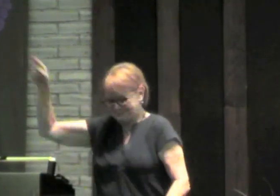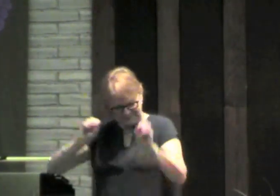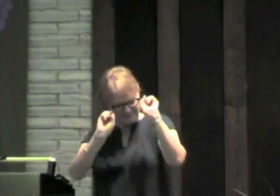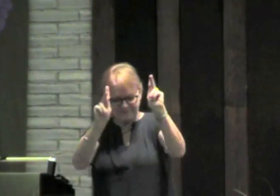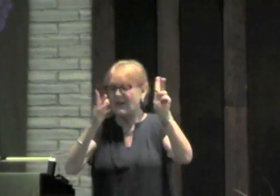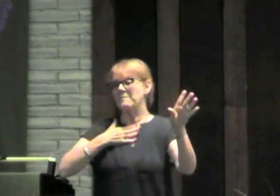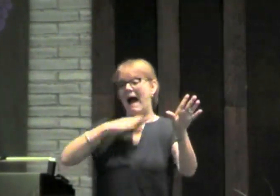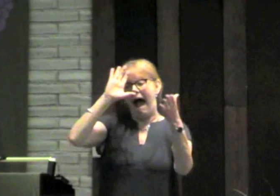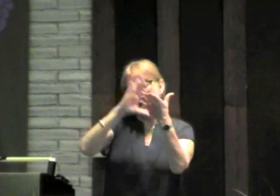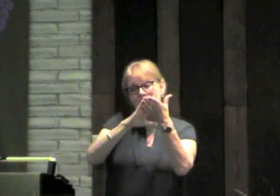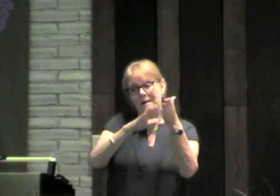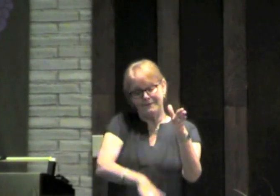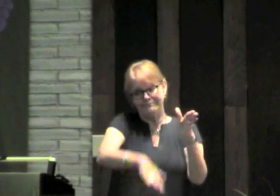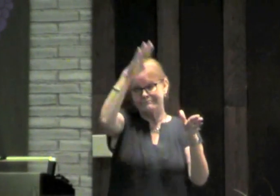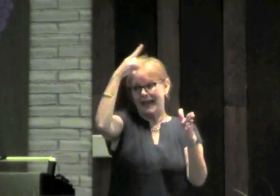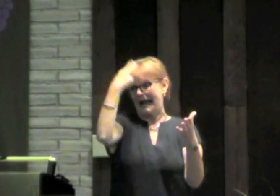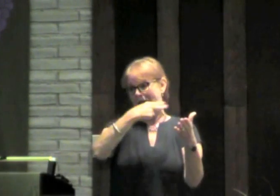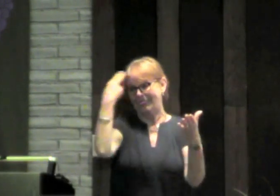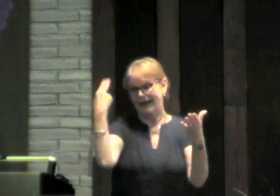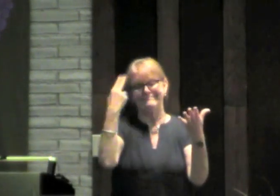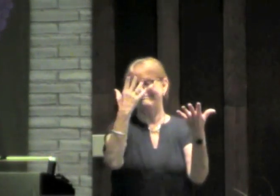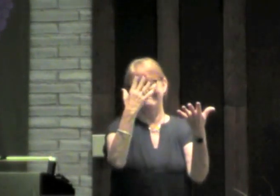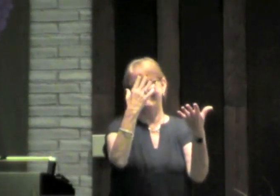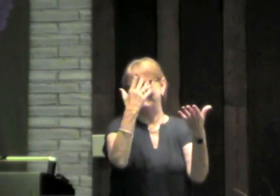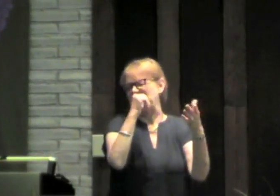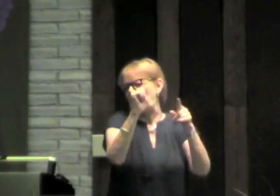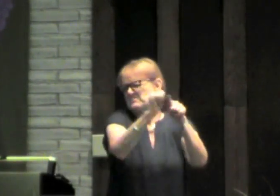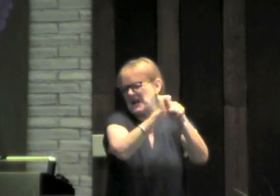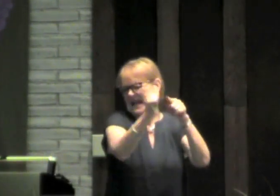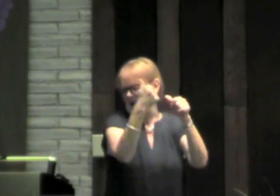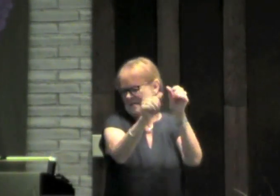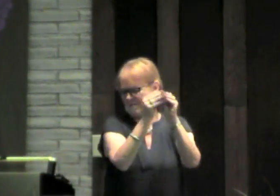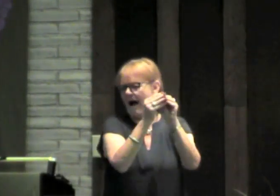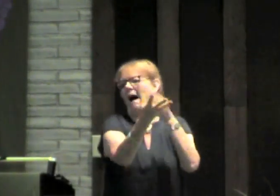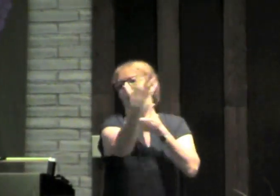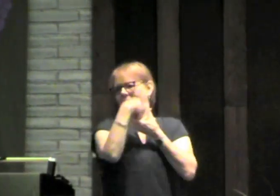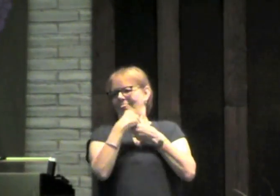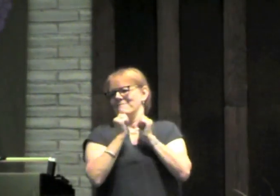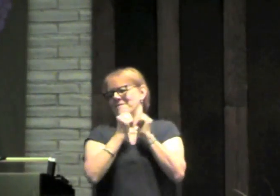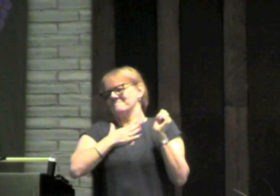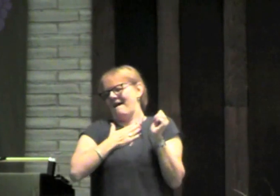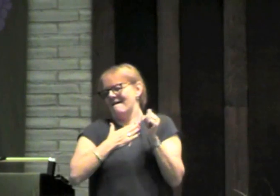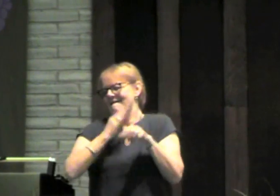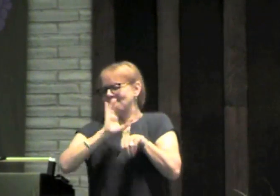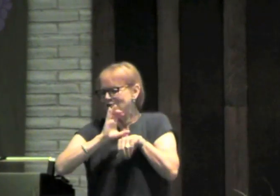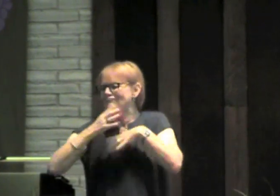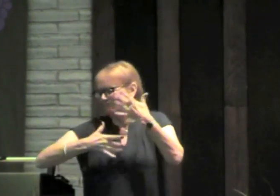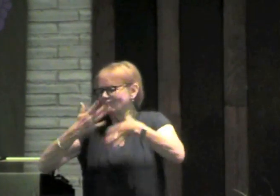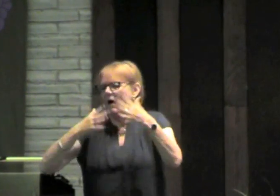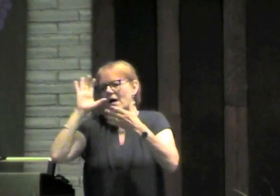baptized there. My husband grew up Catholic, and he's not a practicing Catholic any longer. He now